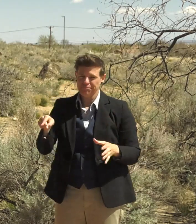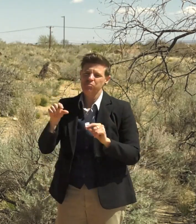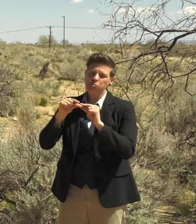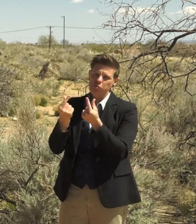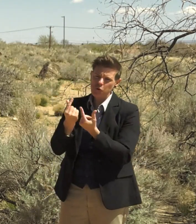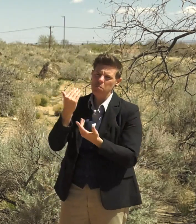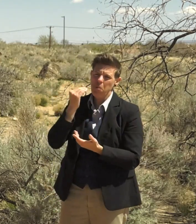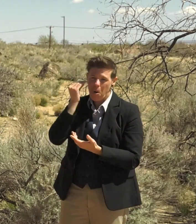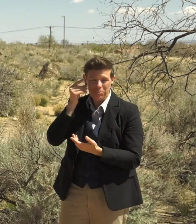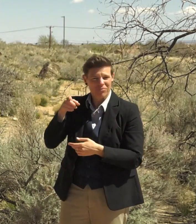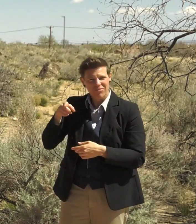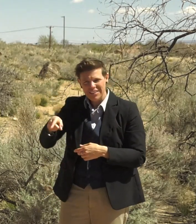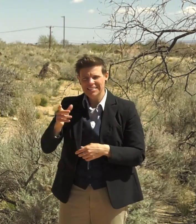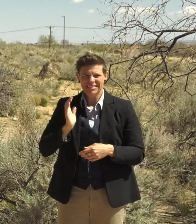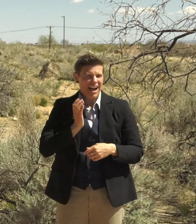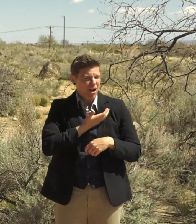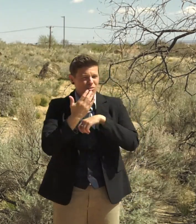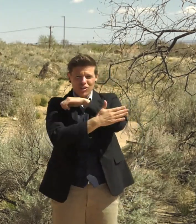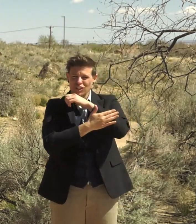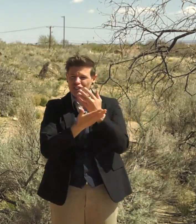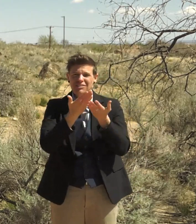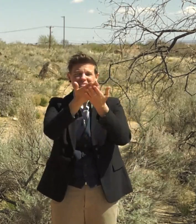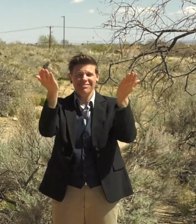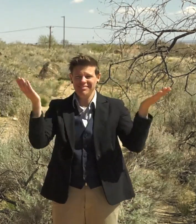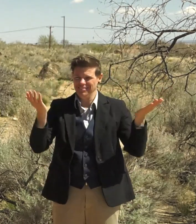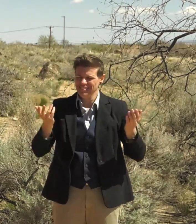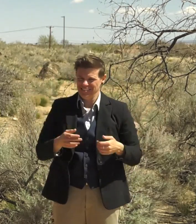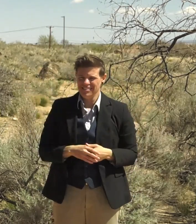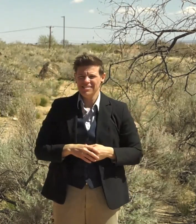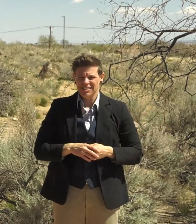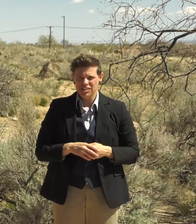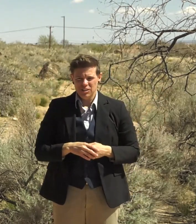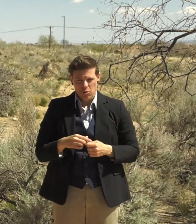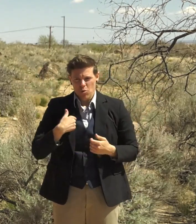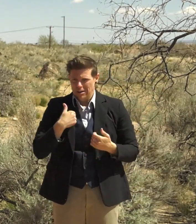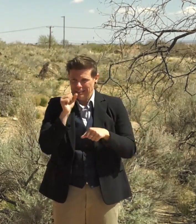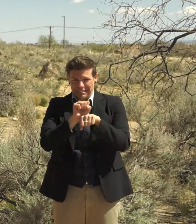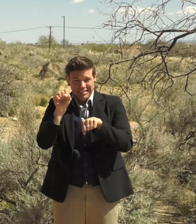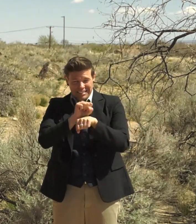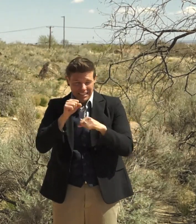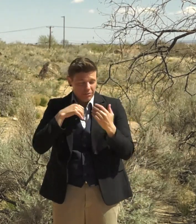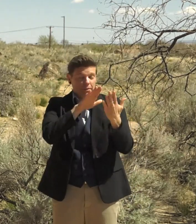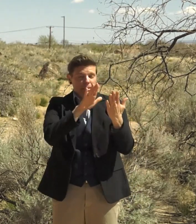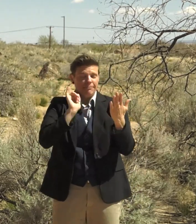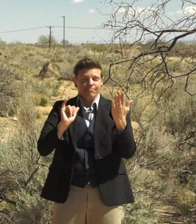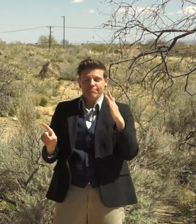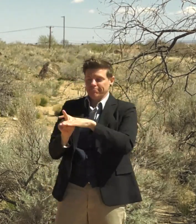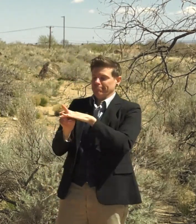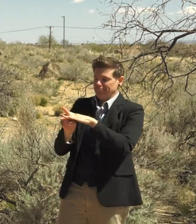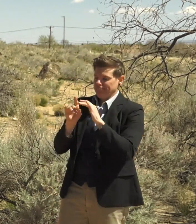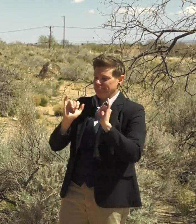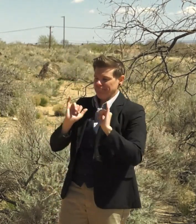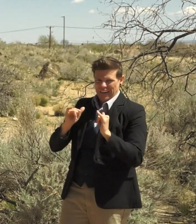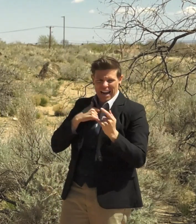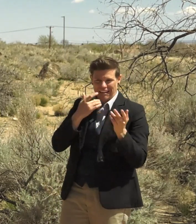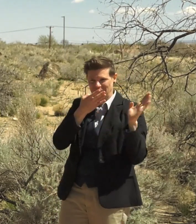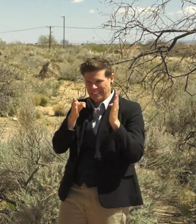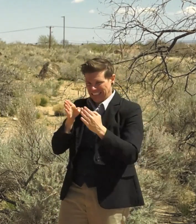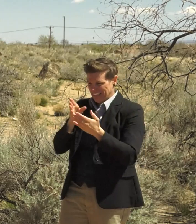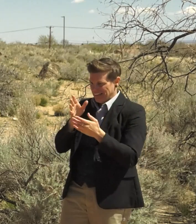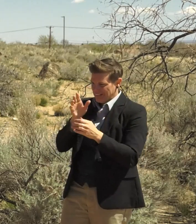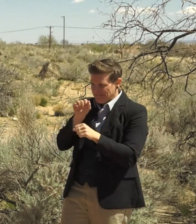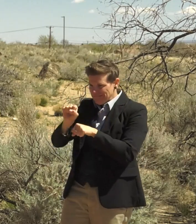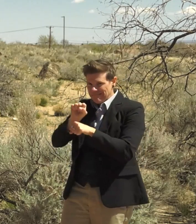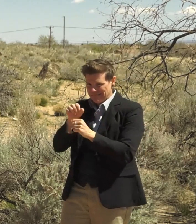terms of how to deal with interactions and transactions in nursing homes given a corona outbreak. So we are